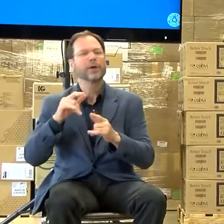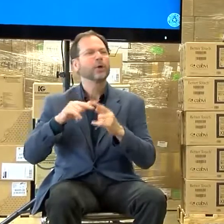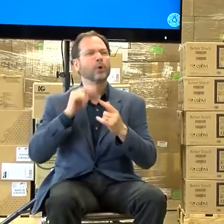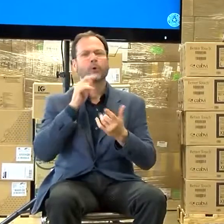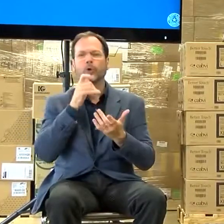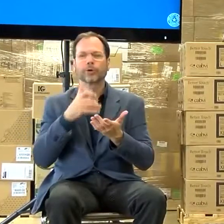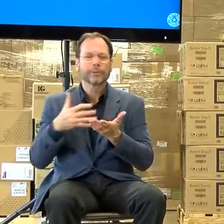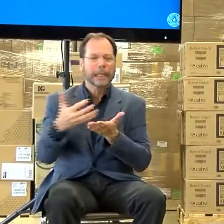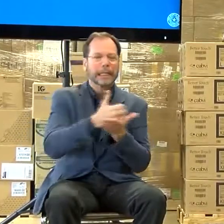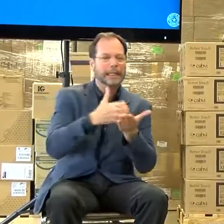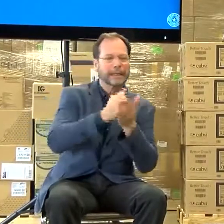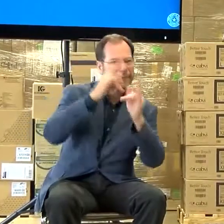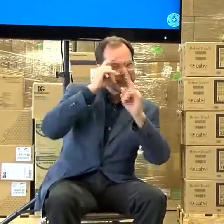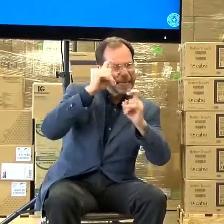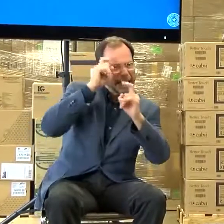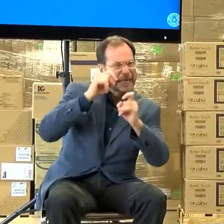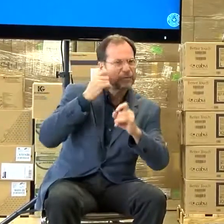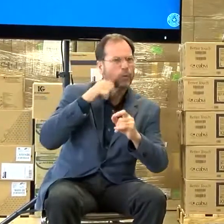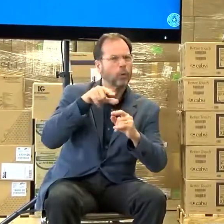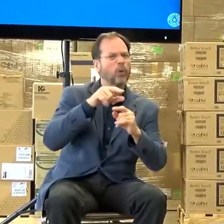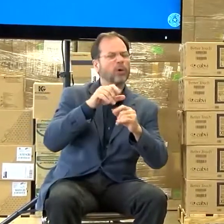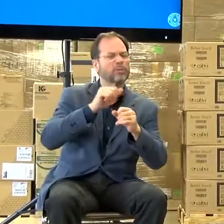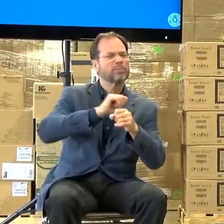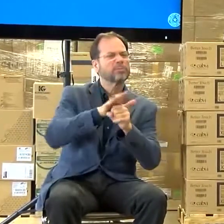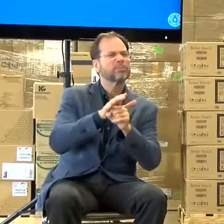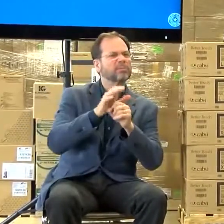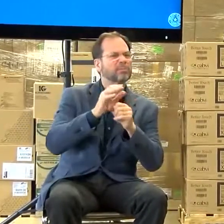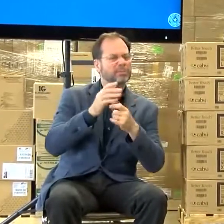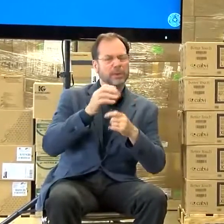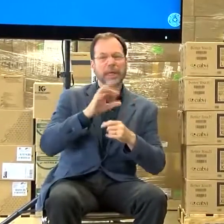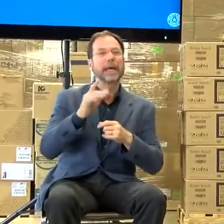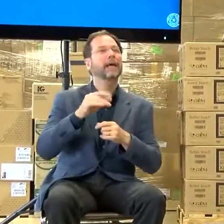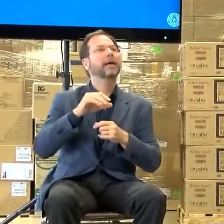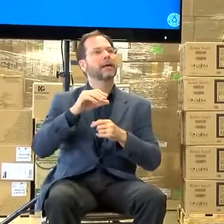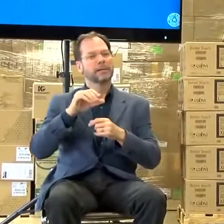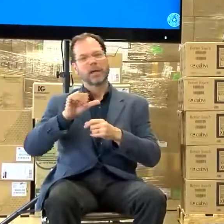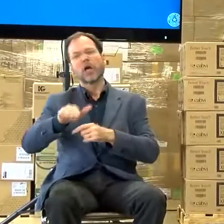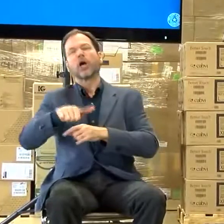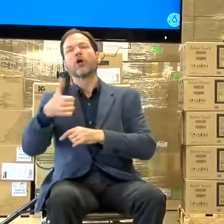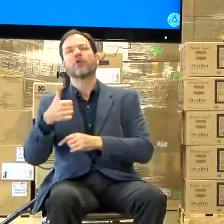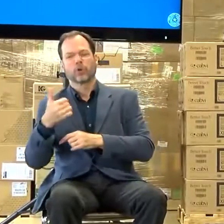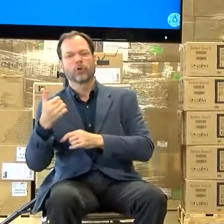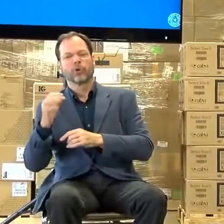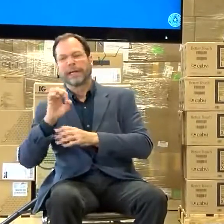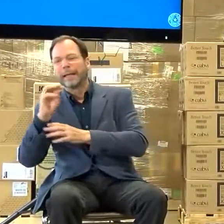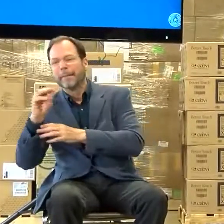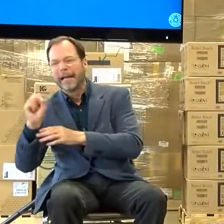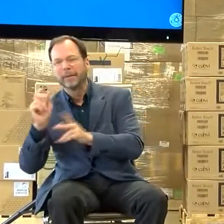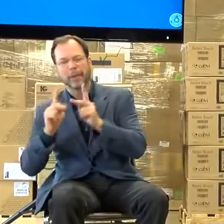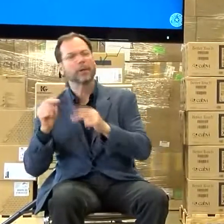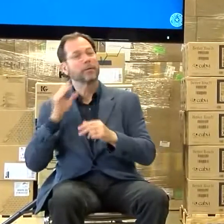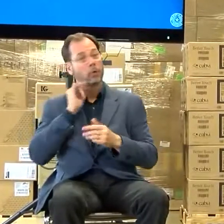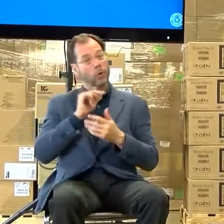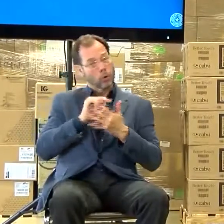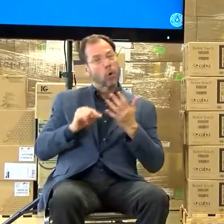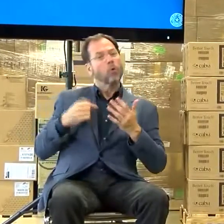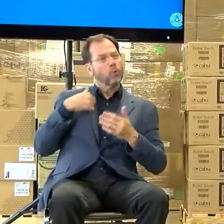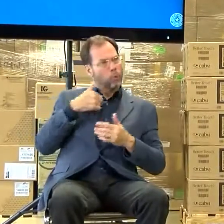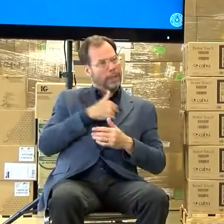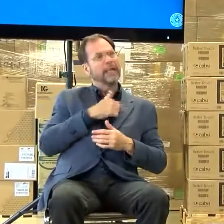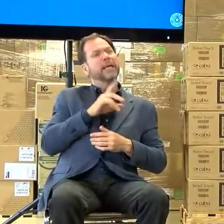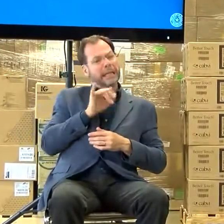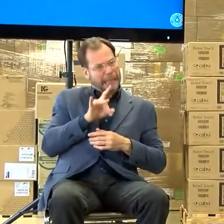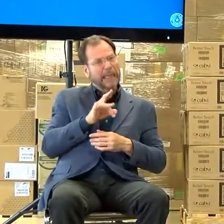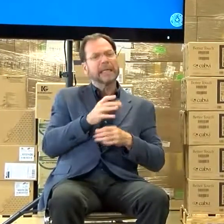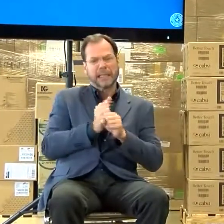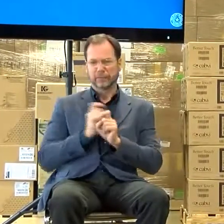COVID-19 test specimens and our other first responders. So with the supplies that we had, we were able to get some level